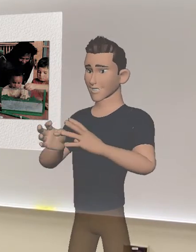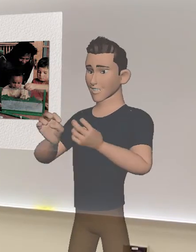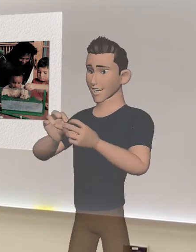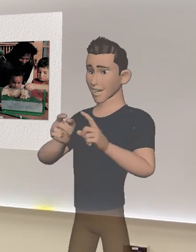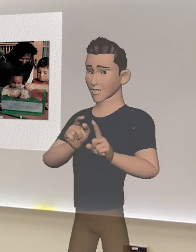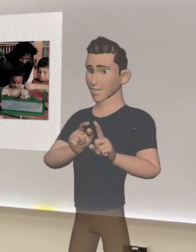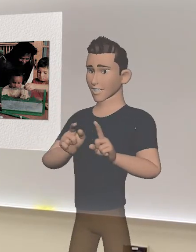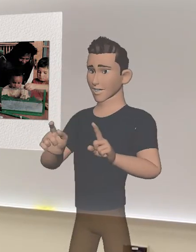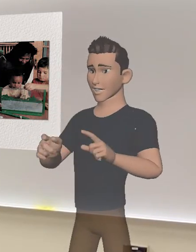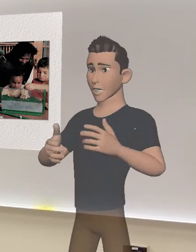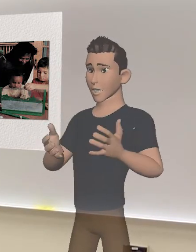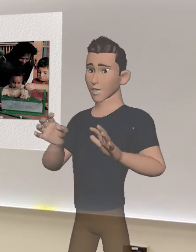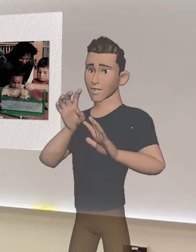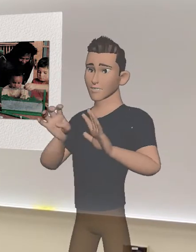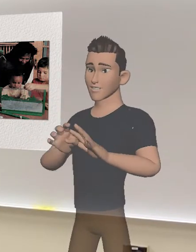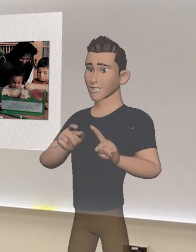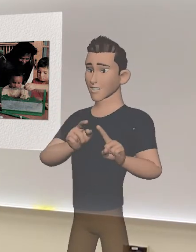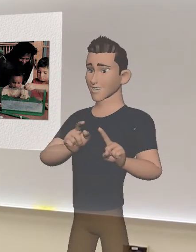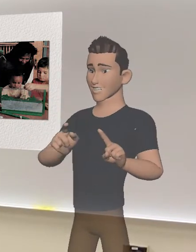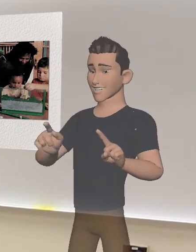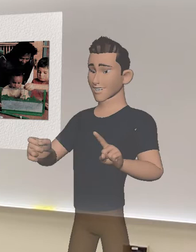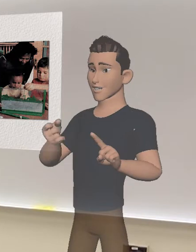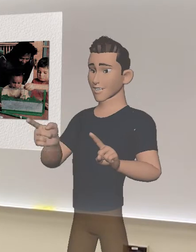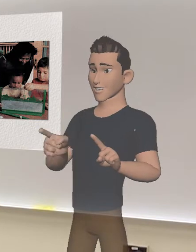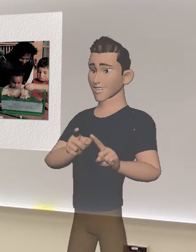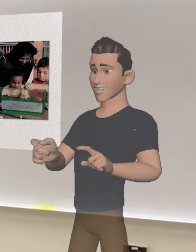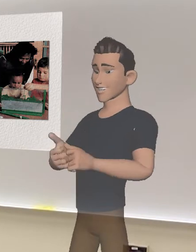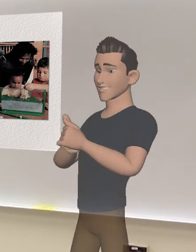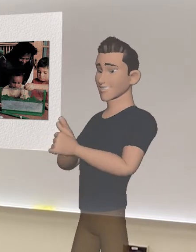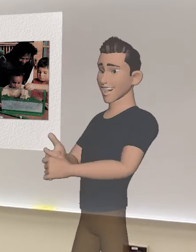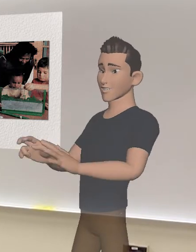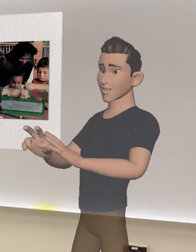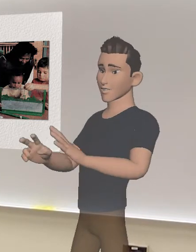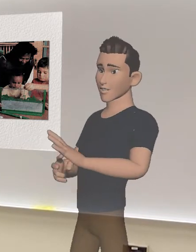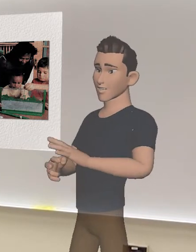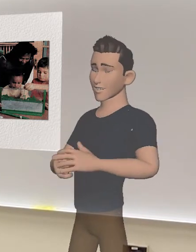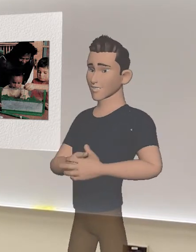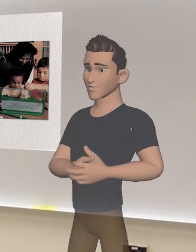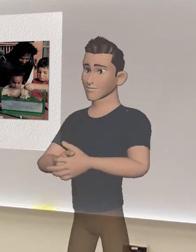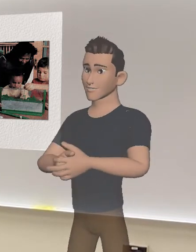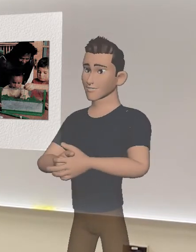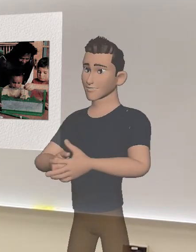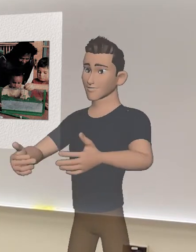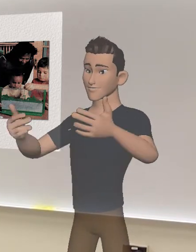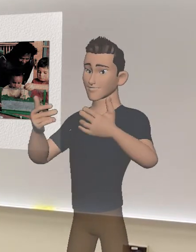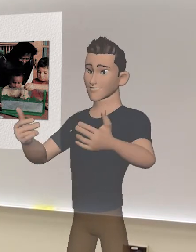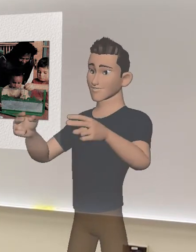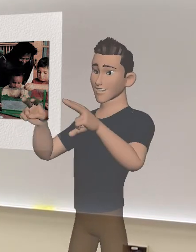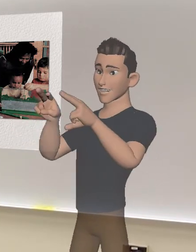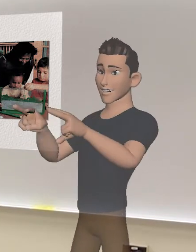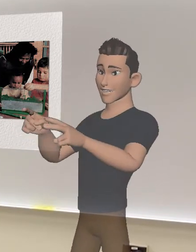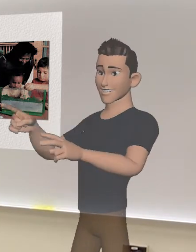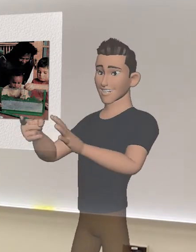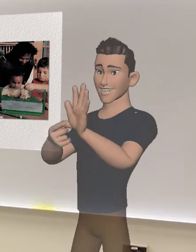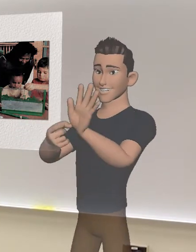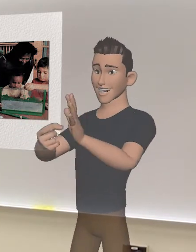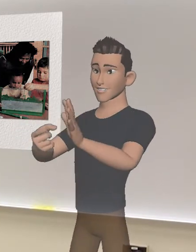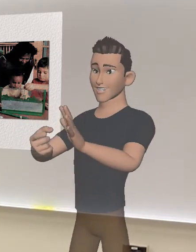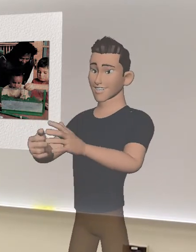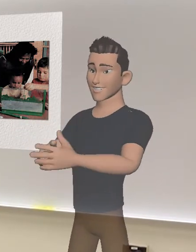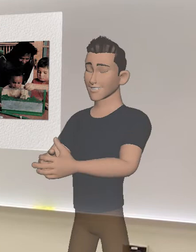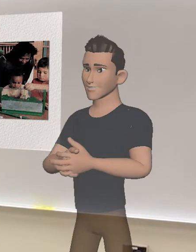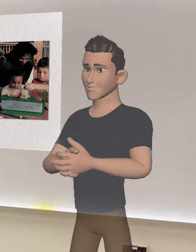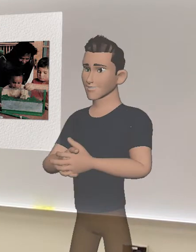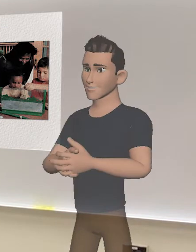learning efficacy in class. It is billed as a prototype to explore and demonstrate HoloLens-powered mixed-reality